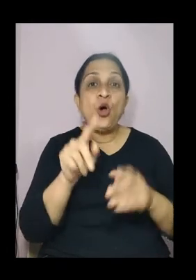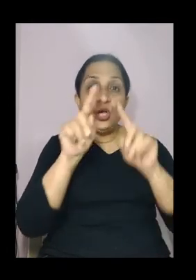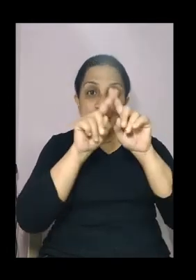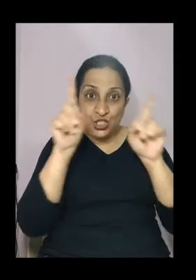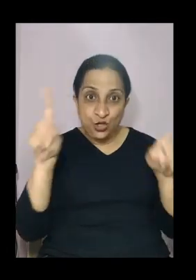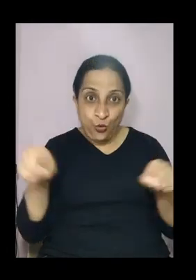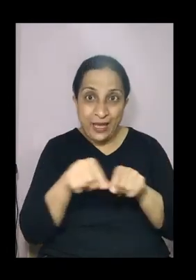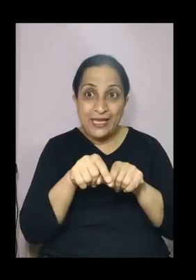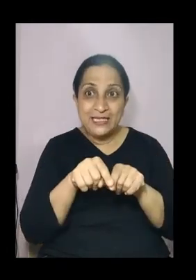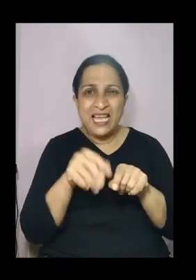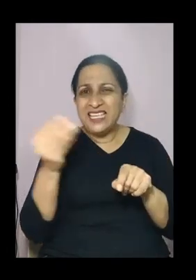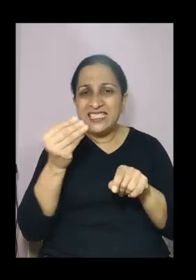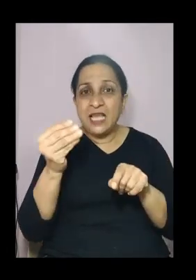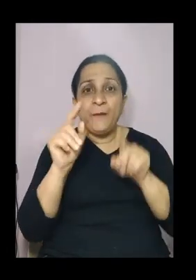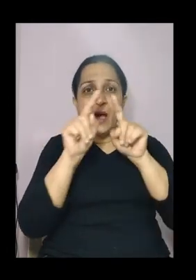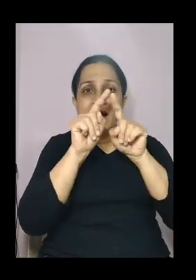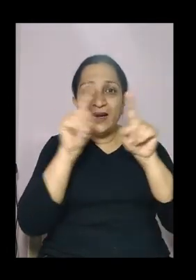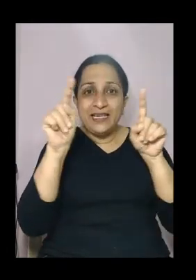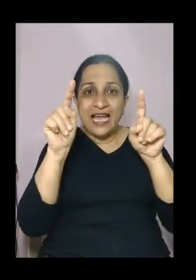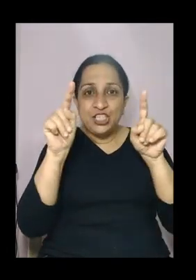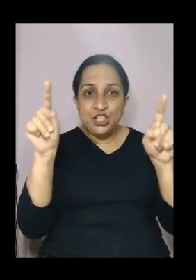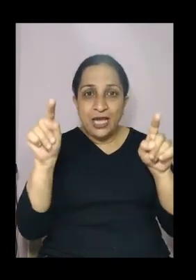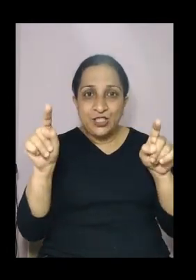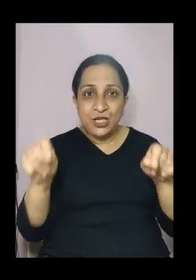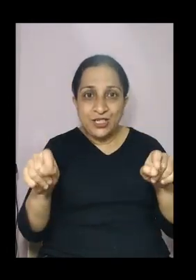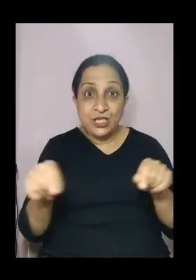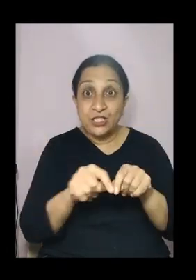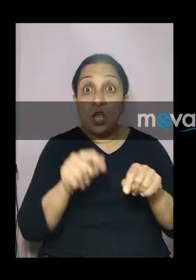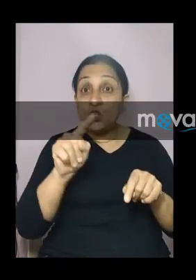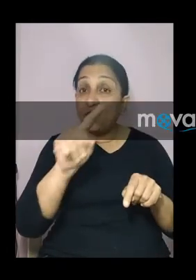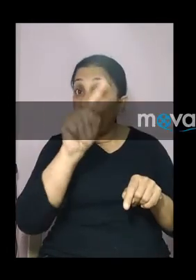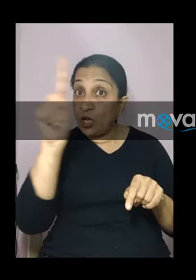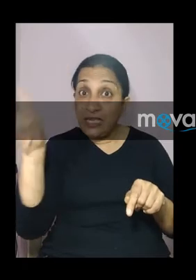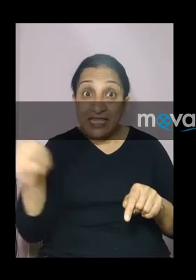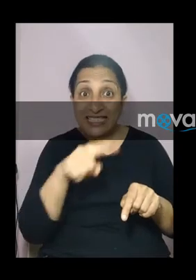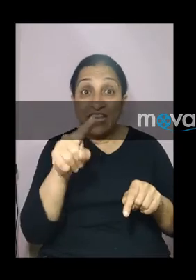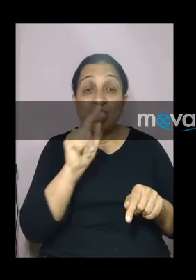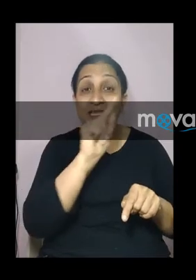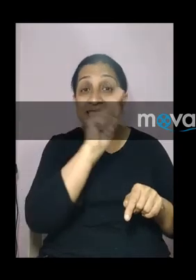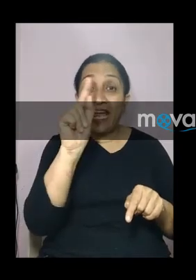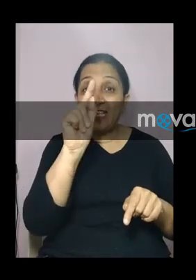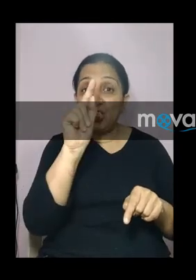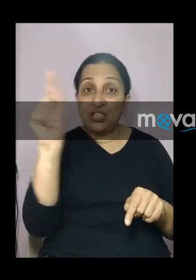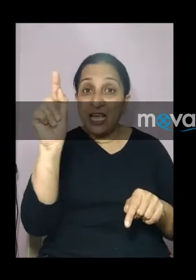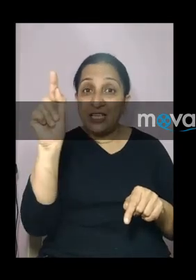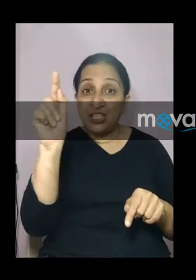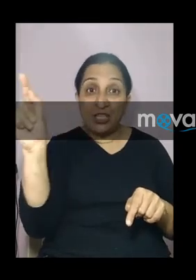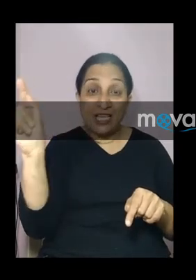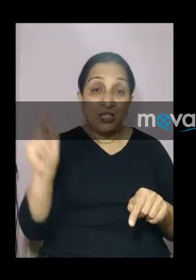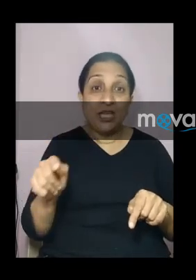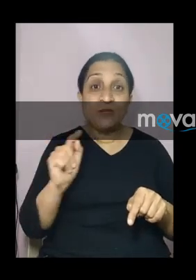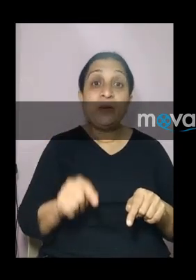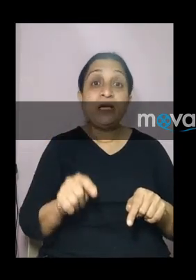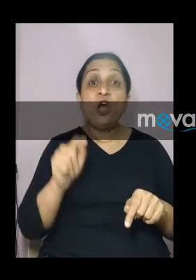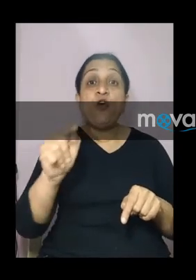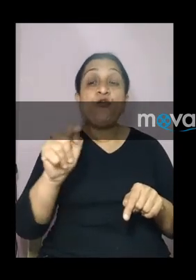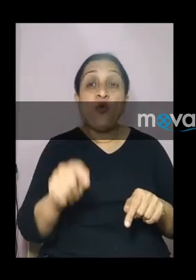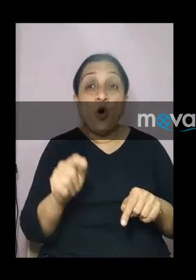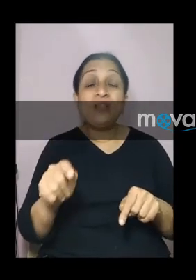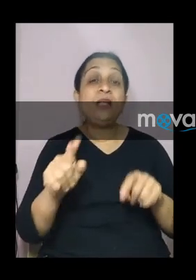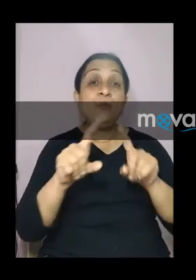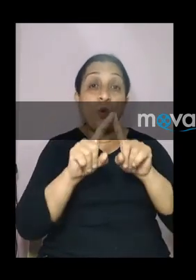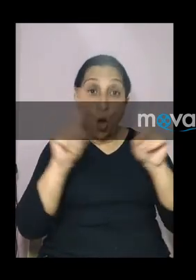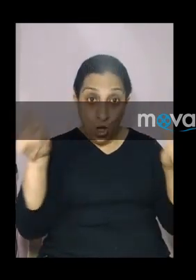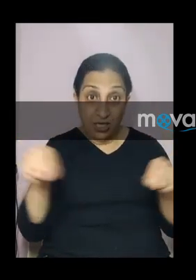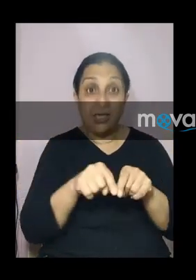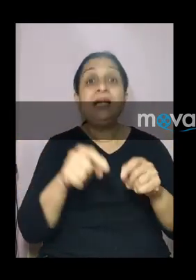to draw squares. Some are dash dash dash dash. So for each section dash dash dash dash, but